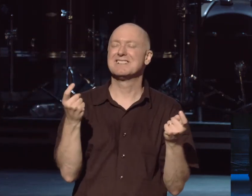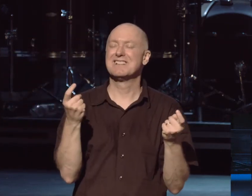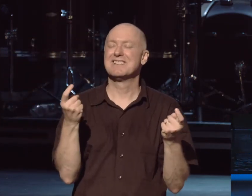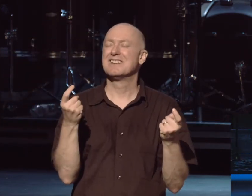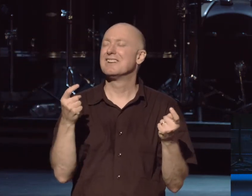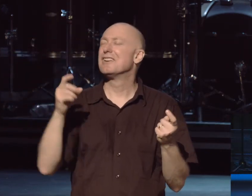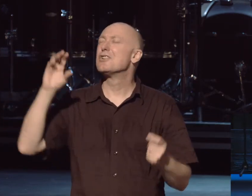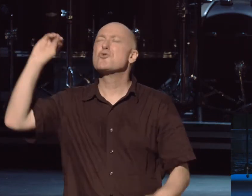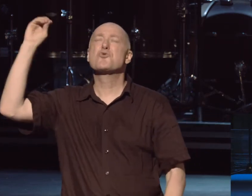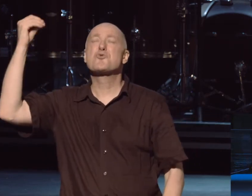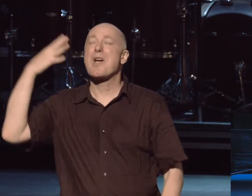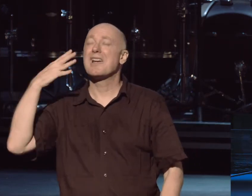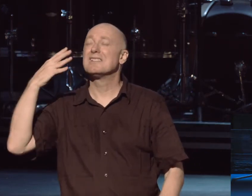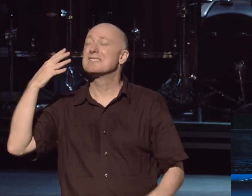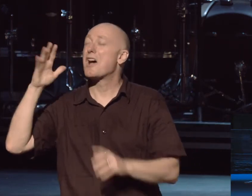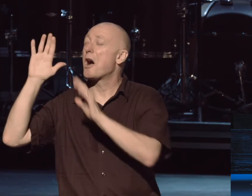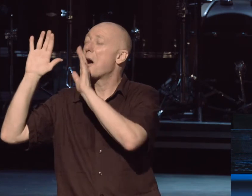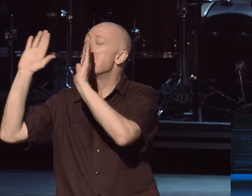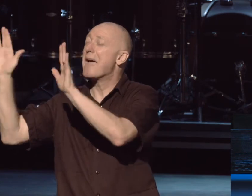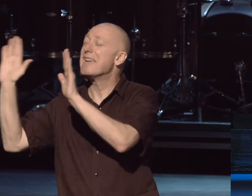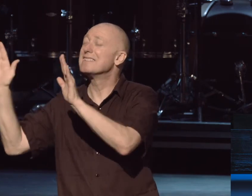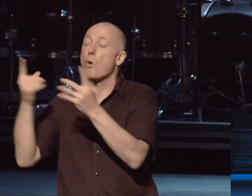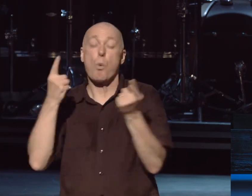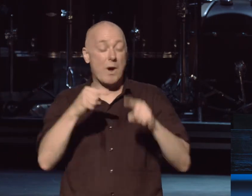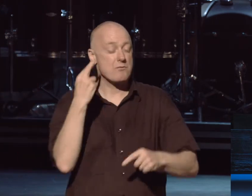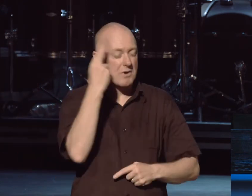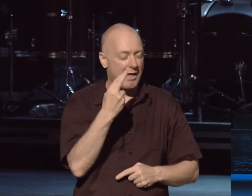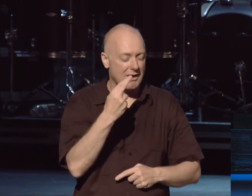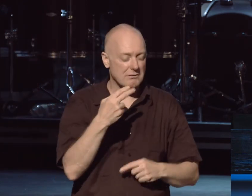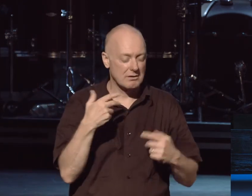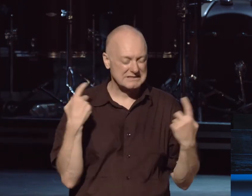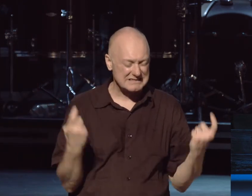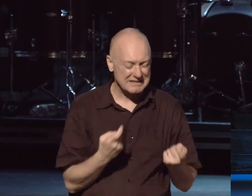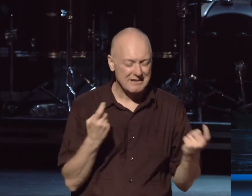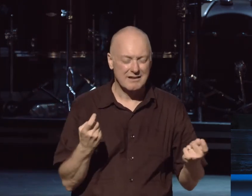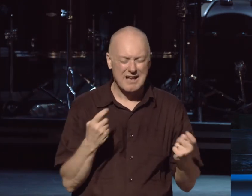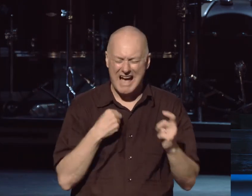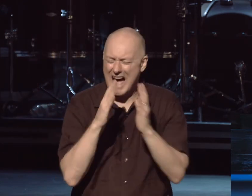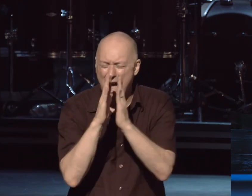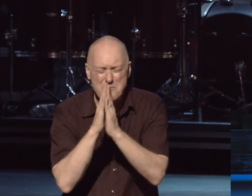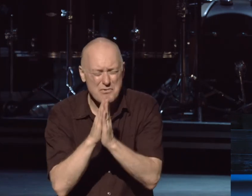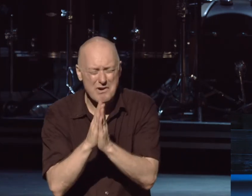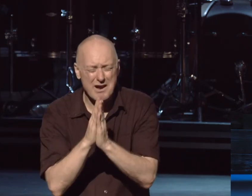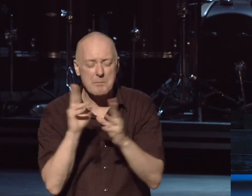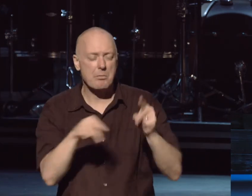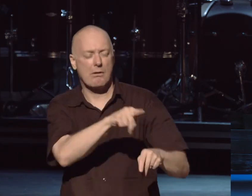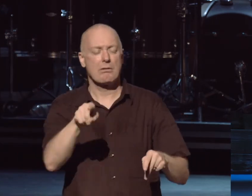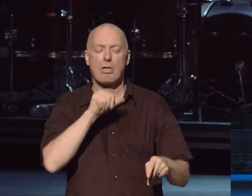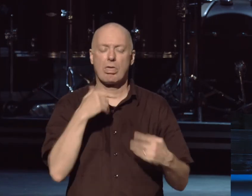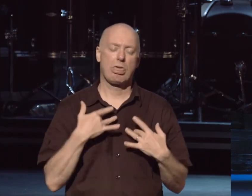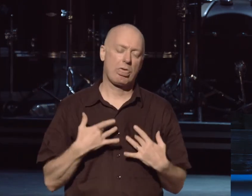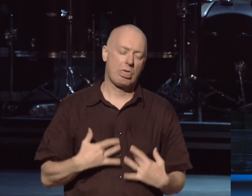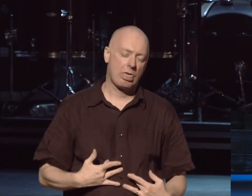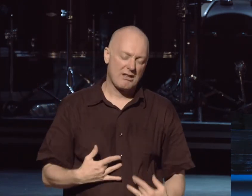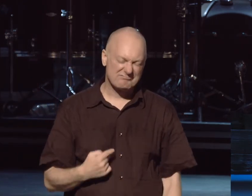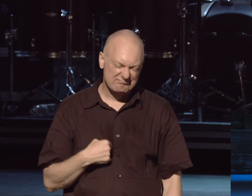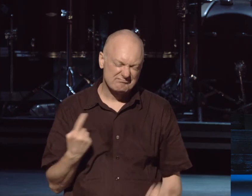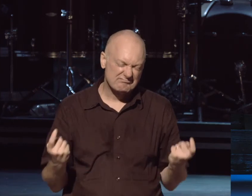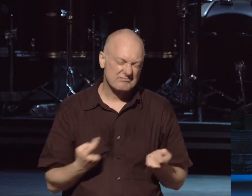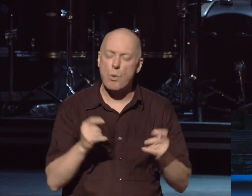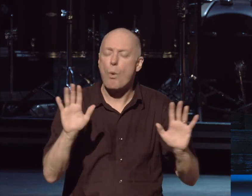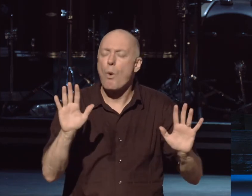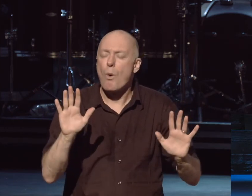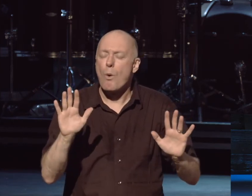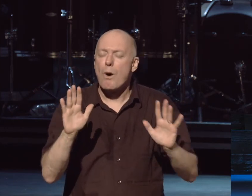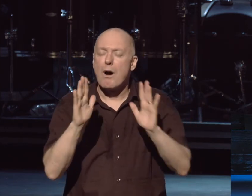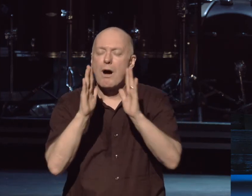need it. So I pray, Lord, there would not be a discouragement or depression of sin. Instead, I'd say there's a serious view of sin